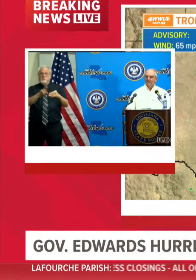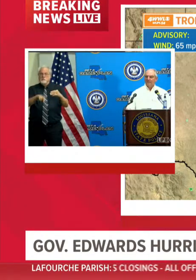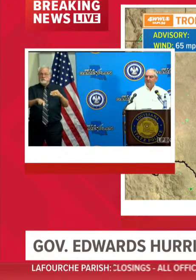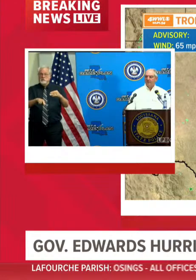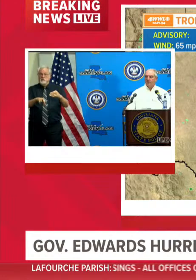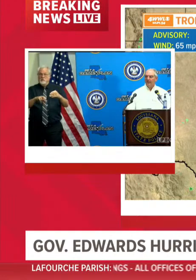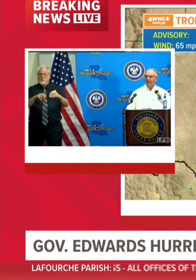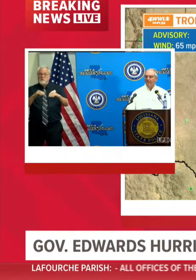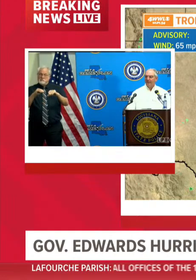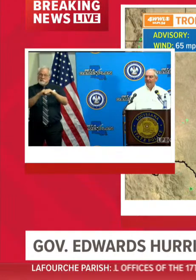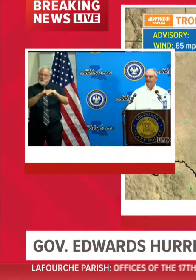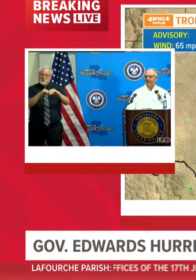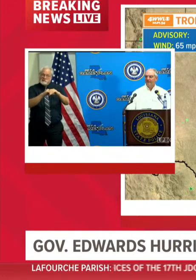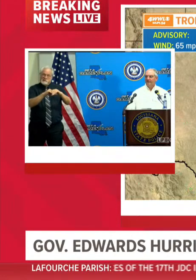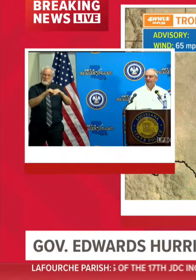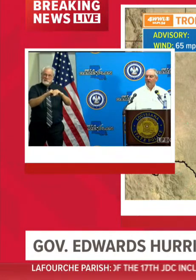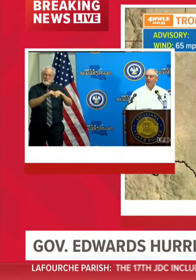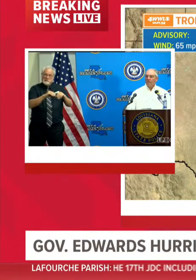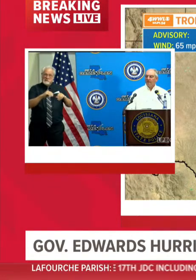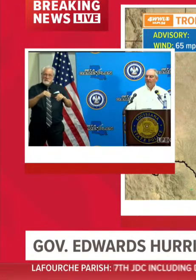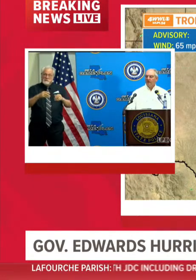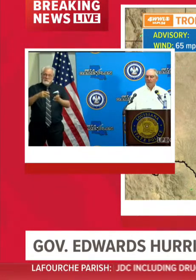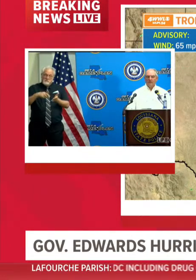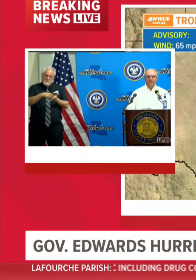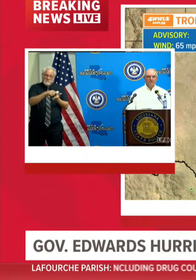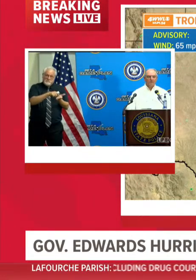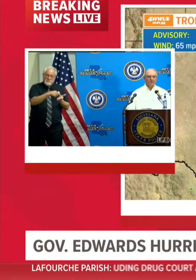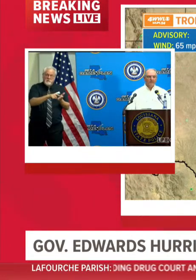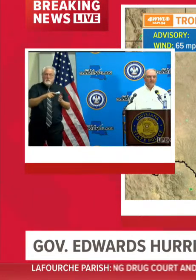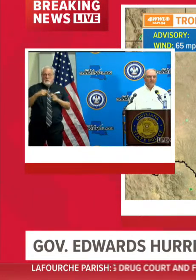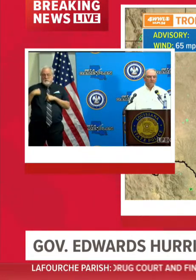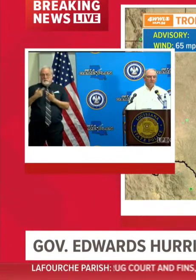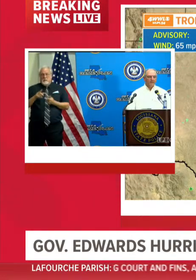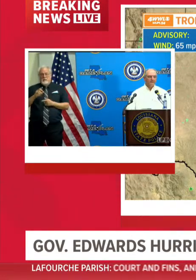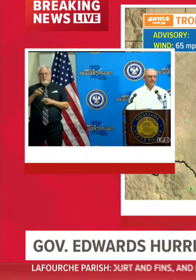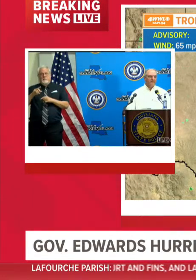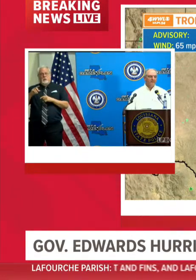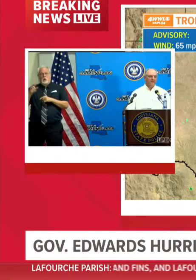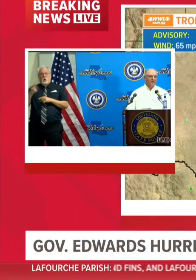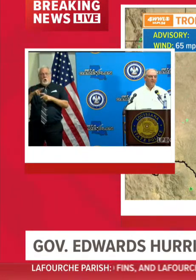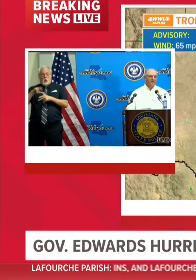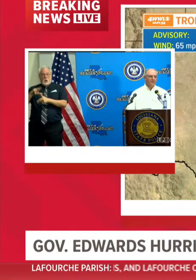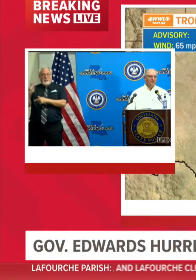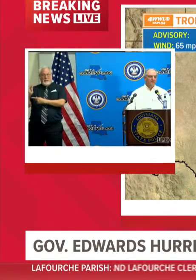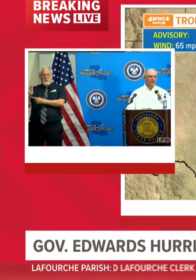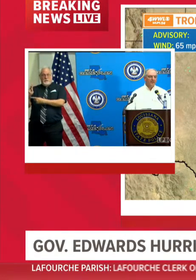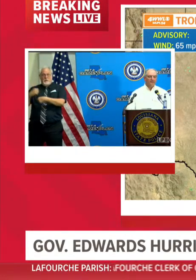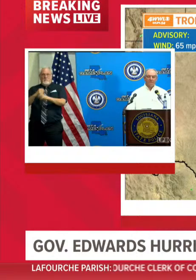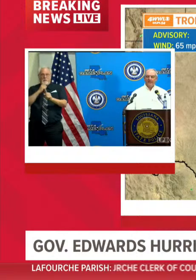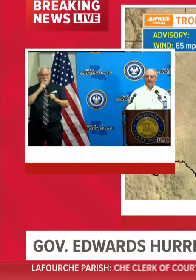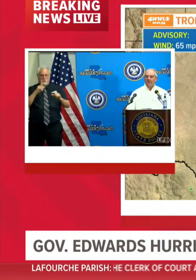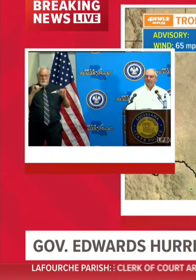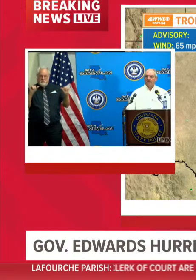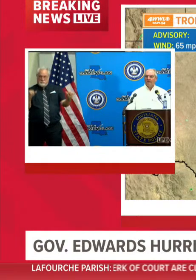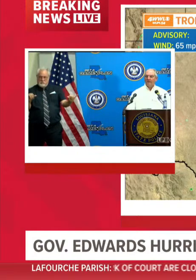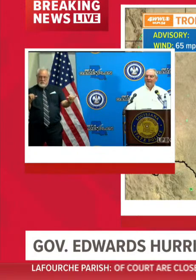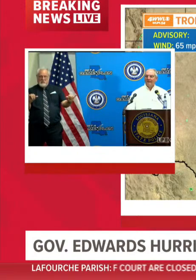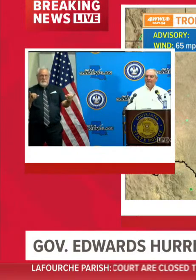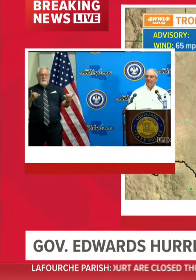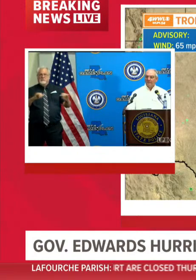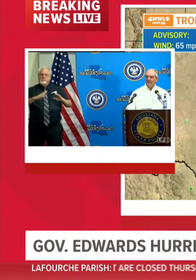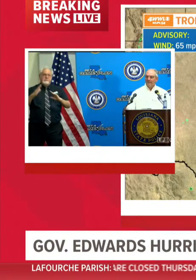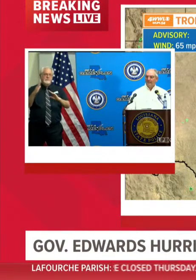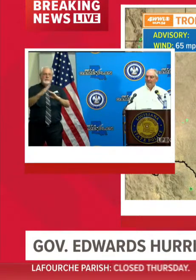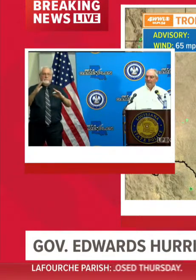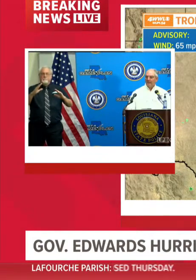the investments that we have made over the years, really since Hurricane Katrina, to make sure that we have state-of-the-art